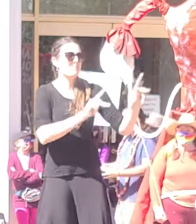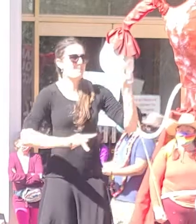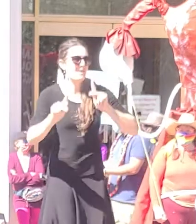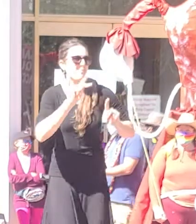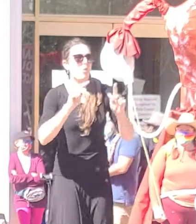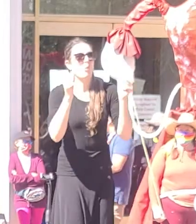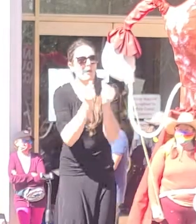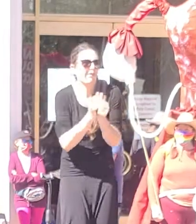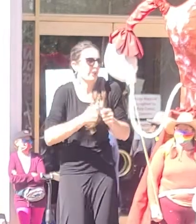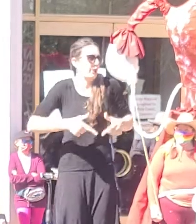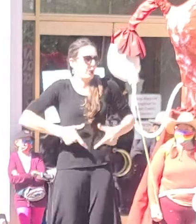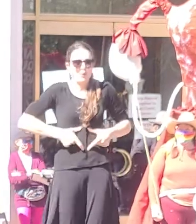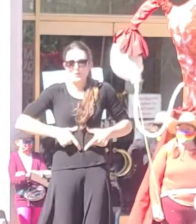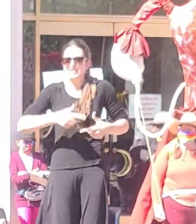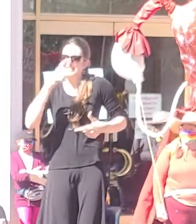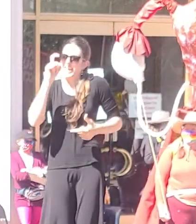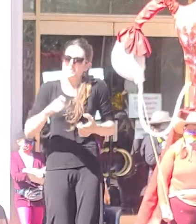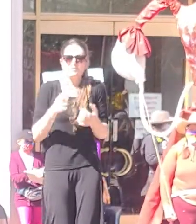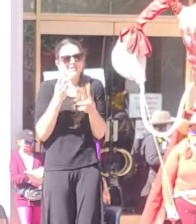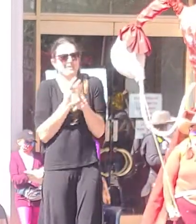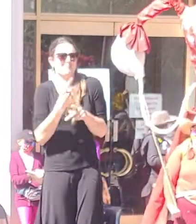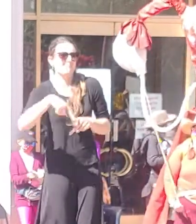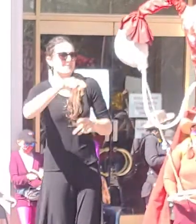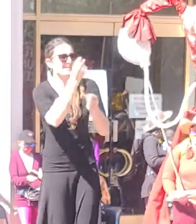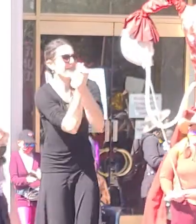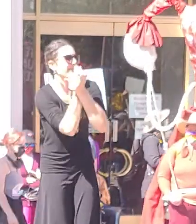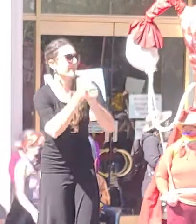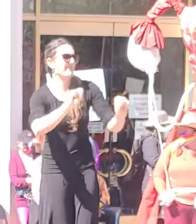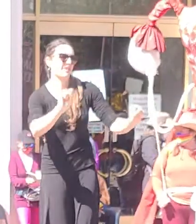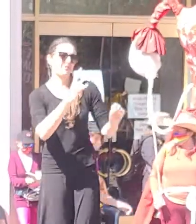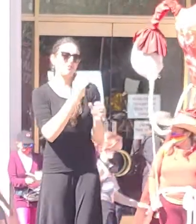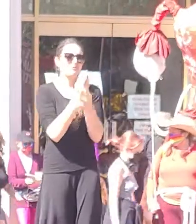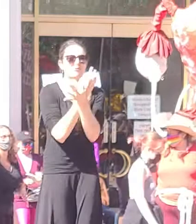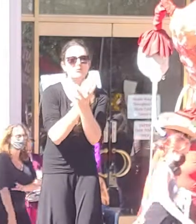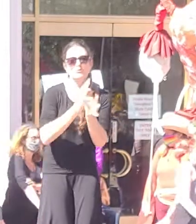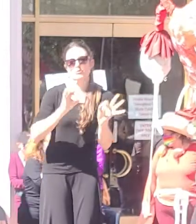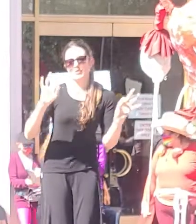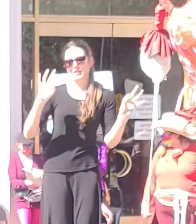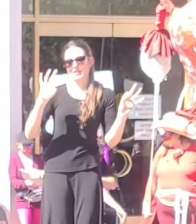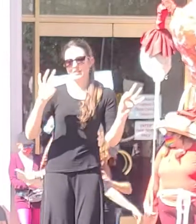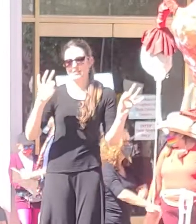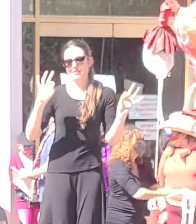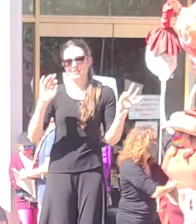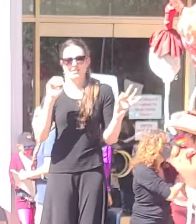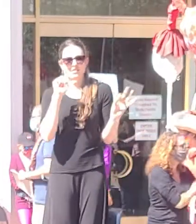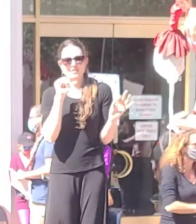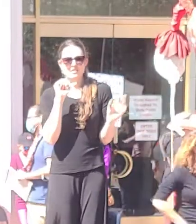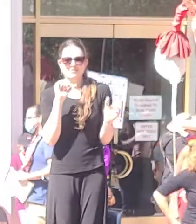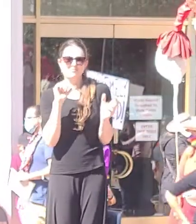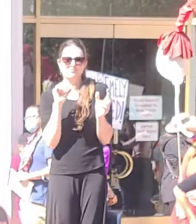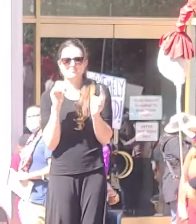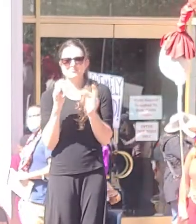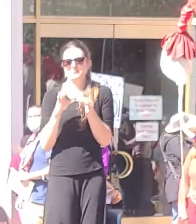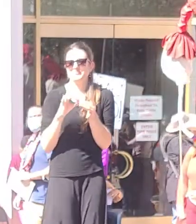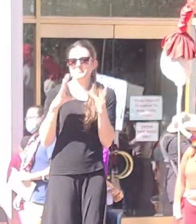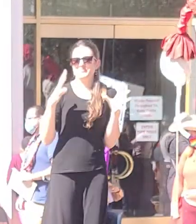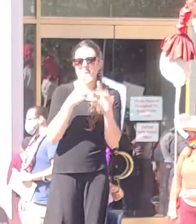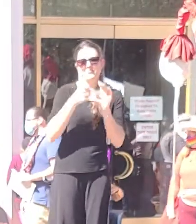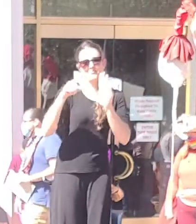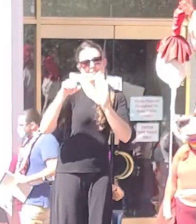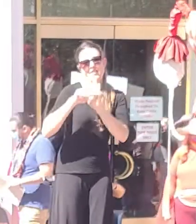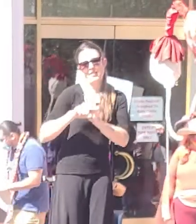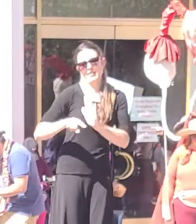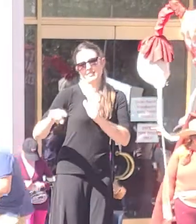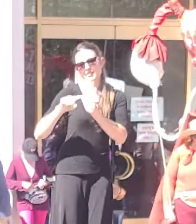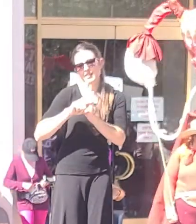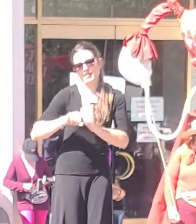for the uterus to keep them safe and free from all of the negativity that has occurred. And I want you to